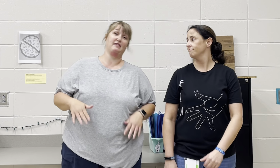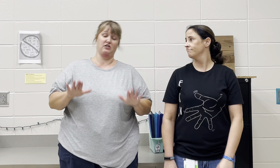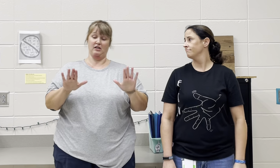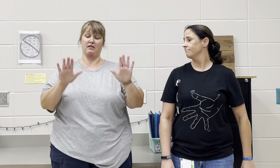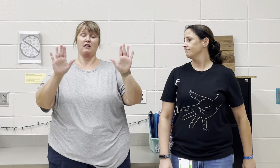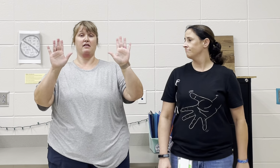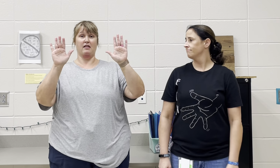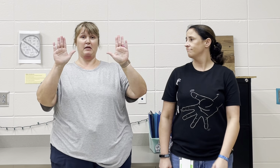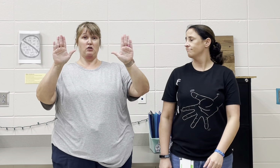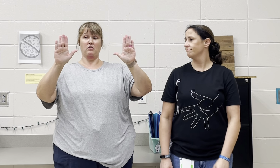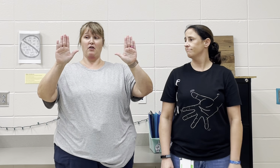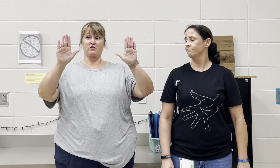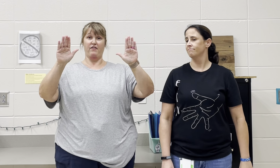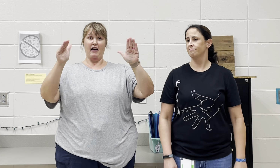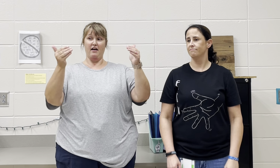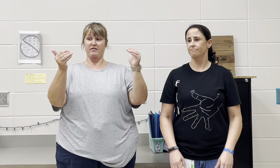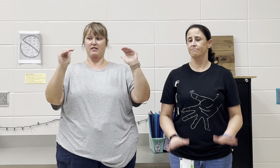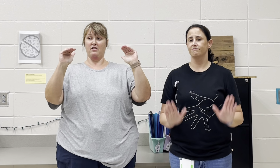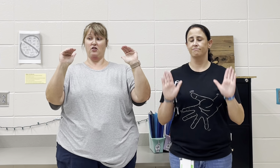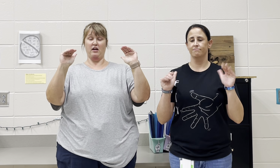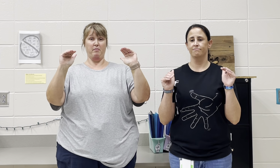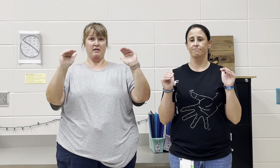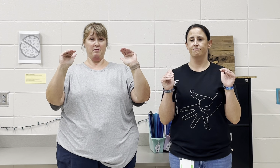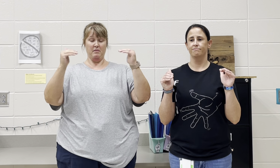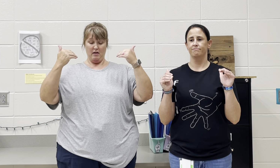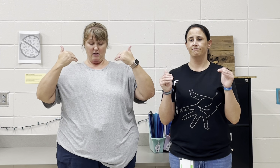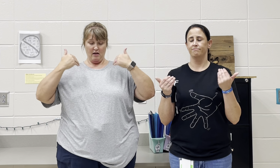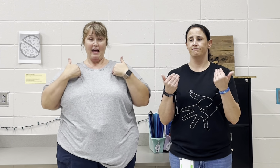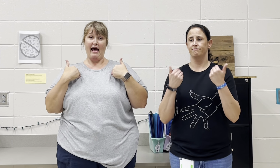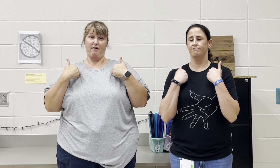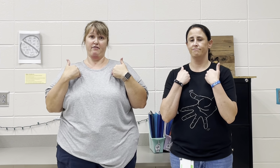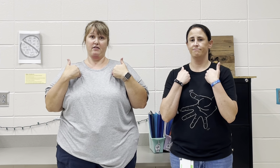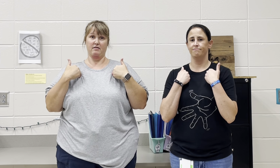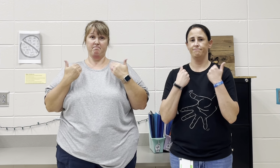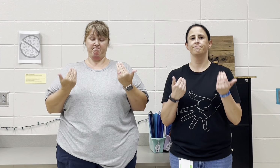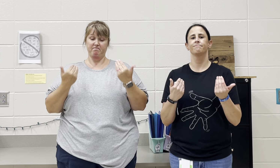possession. It's gonna be 2 closed 5s. You're gonna bend them. Have.